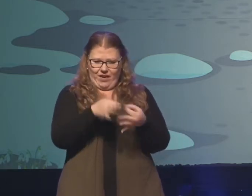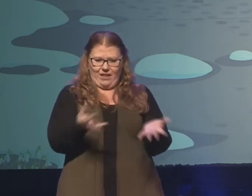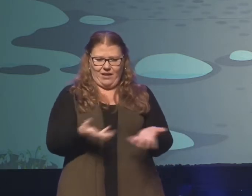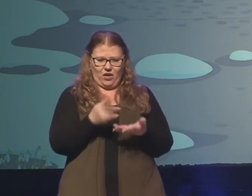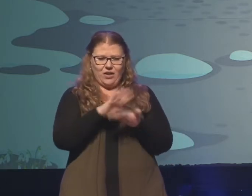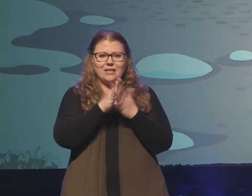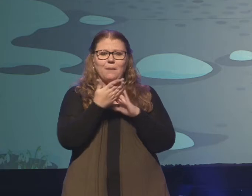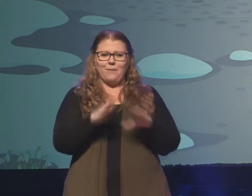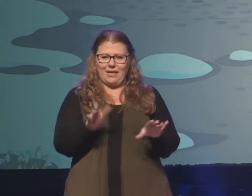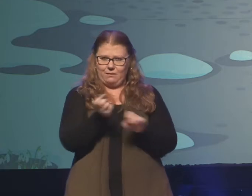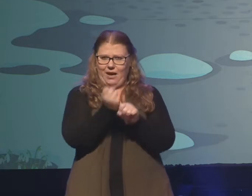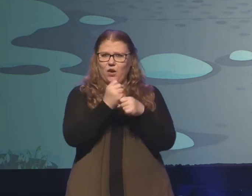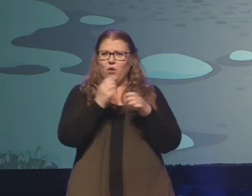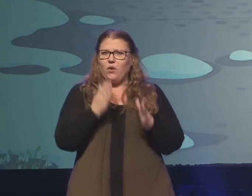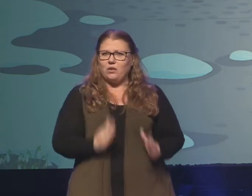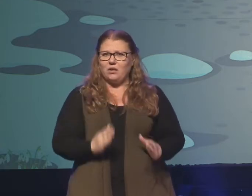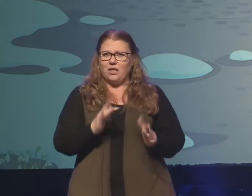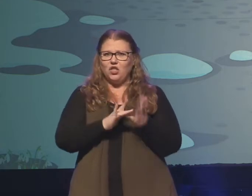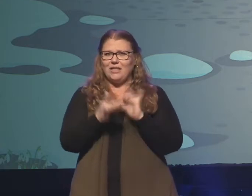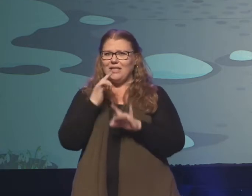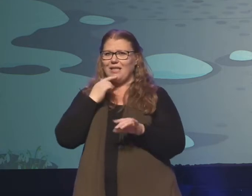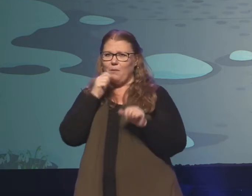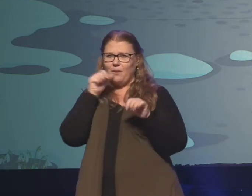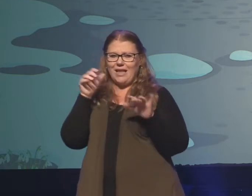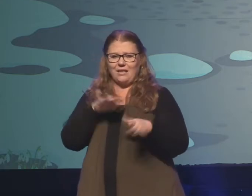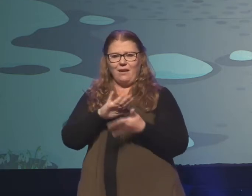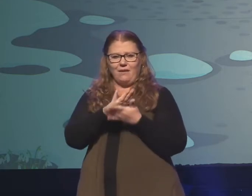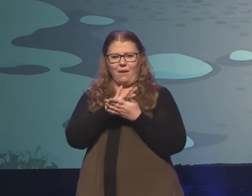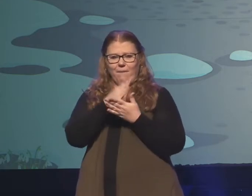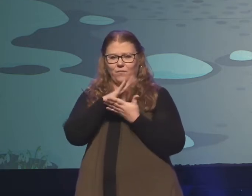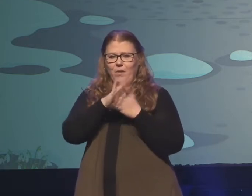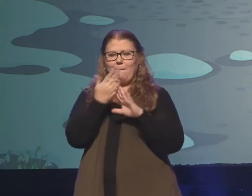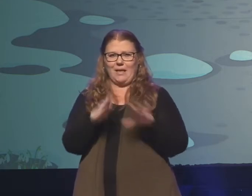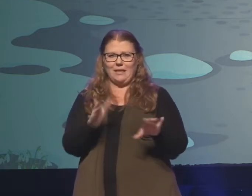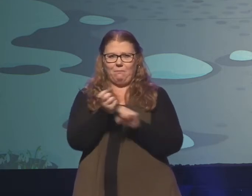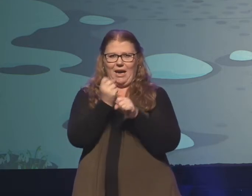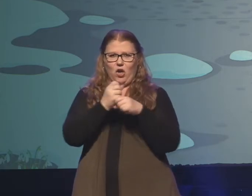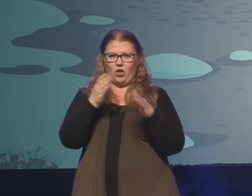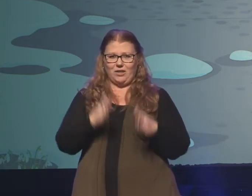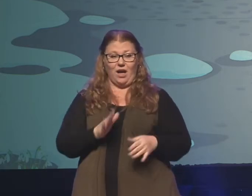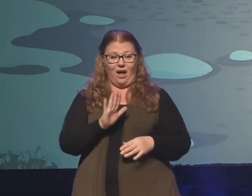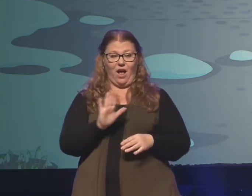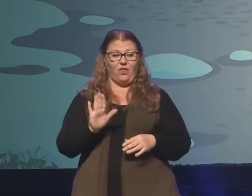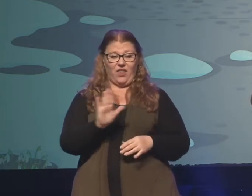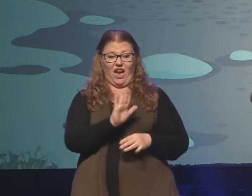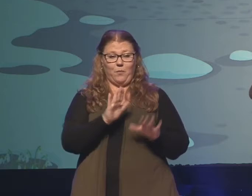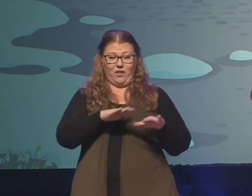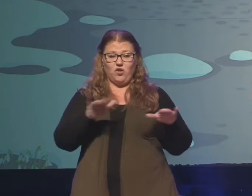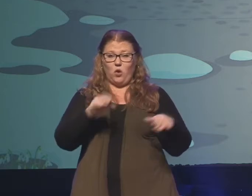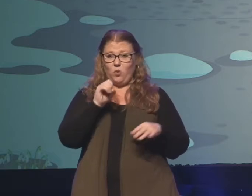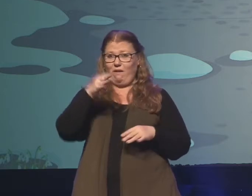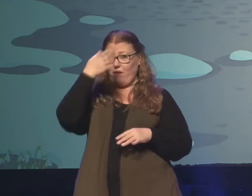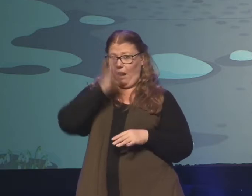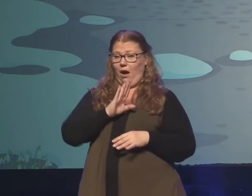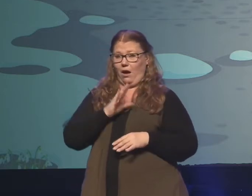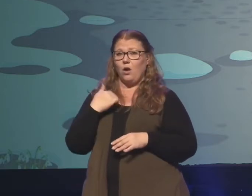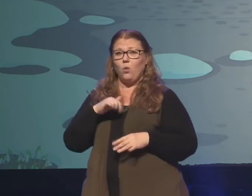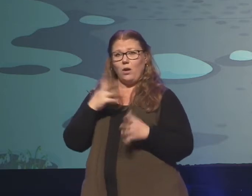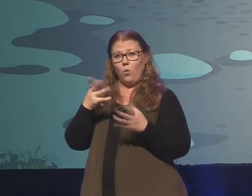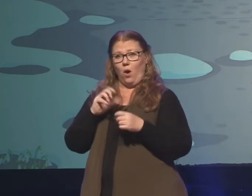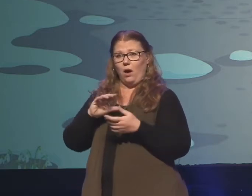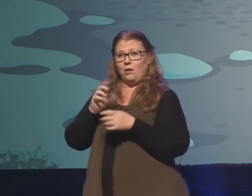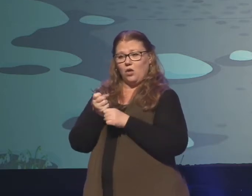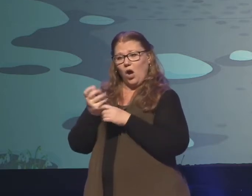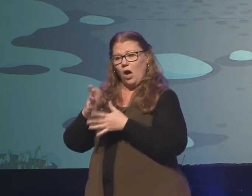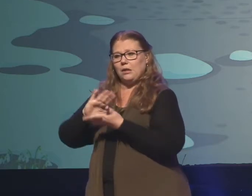as peacemakers. Jesus said, blessed are the peacemakers, for they will be called children of God. And so we say we want to be peacemakers in our